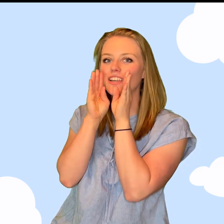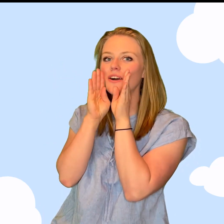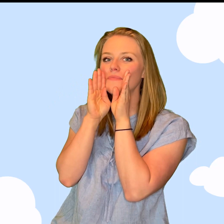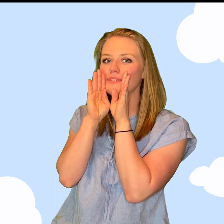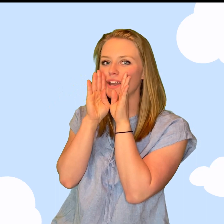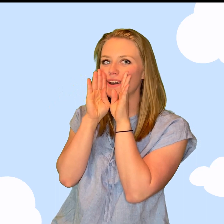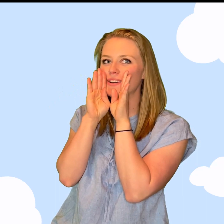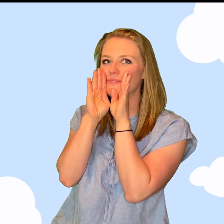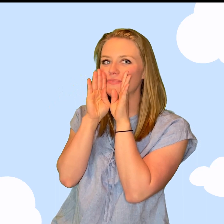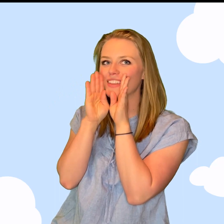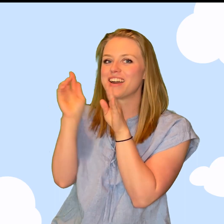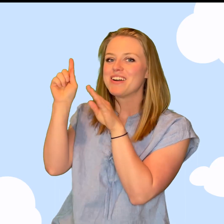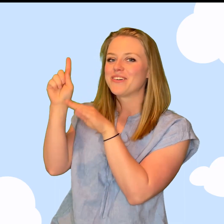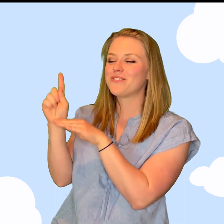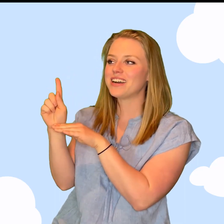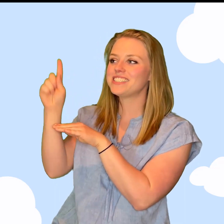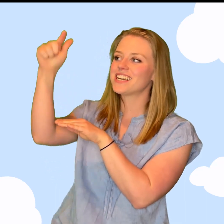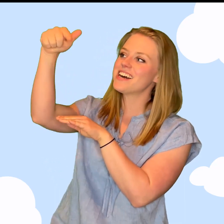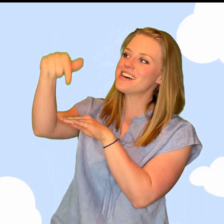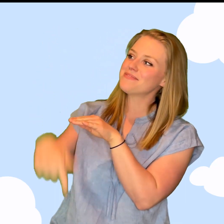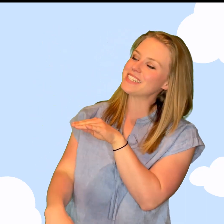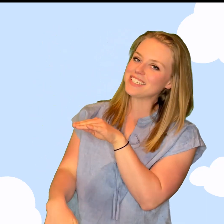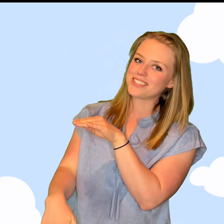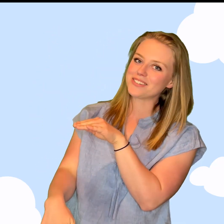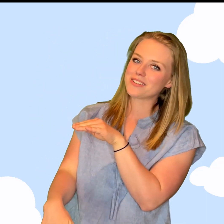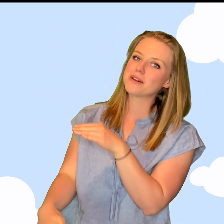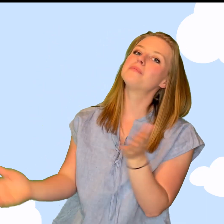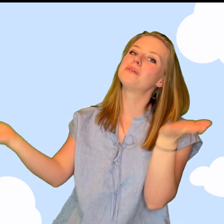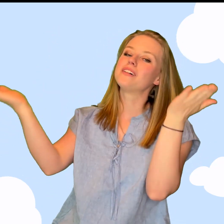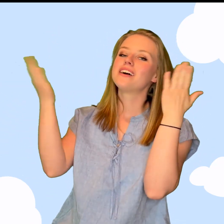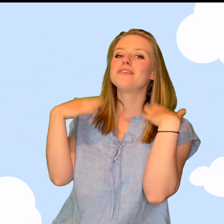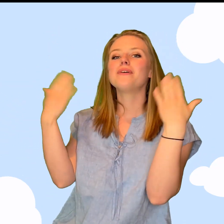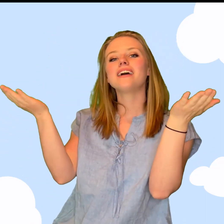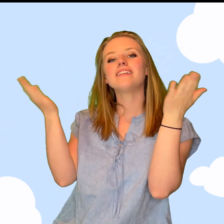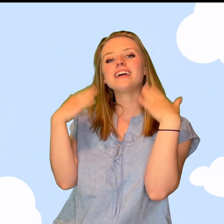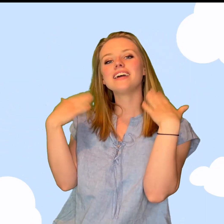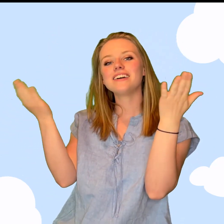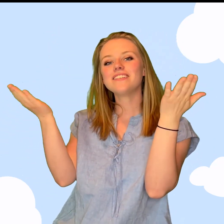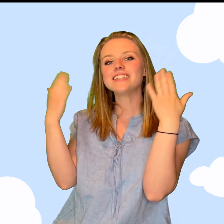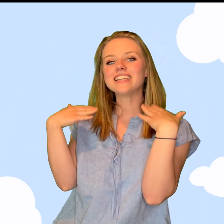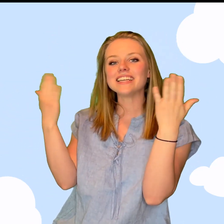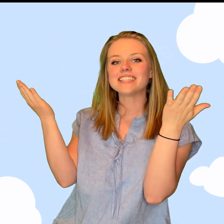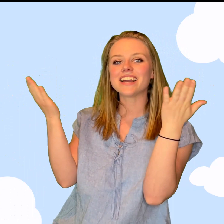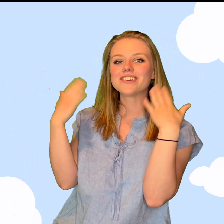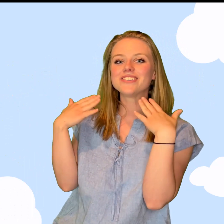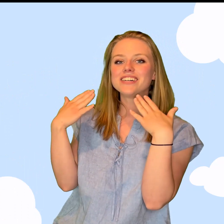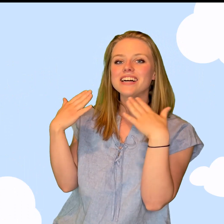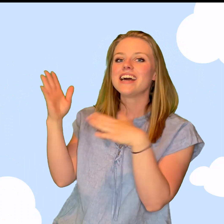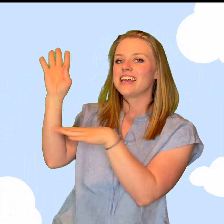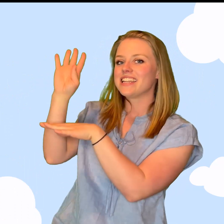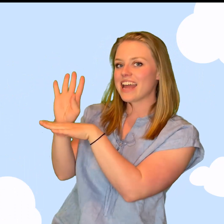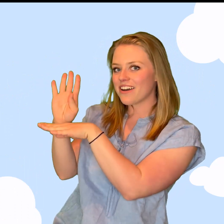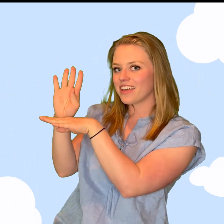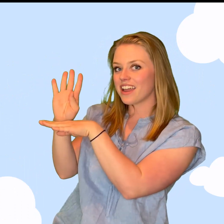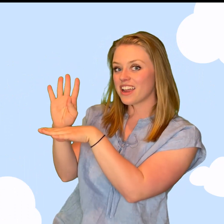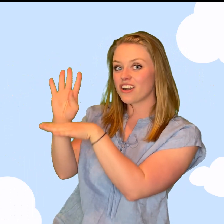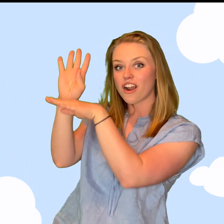Yum, yum. One jumped into the pool where it was nice and cool. Now there are